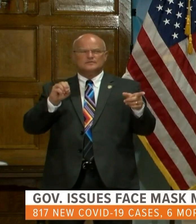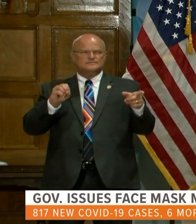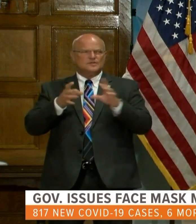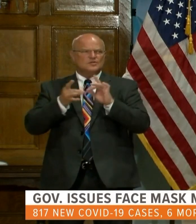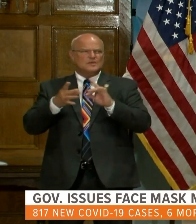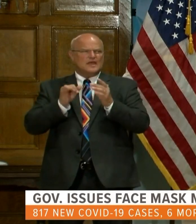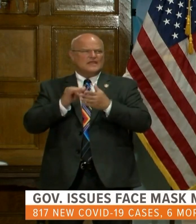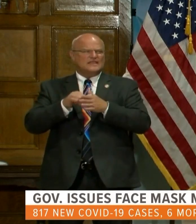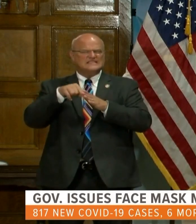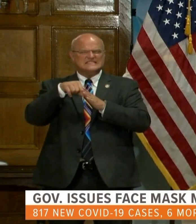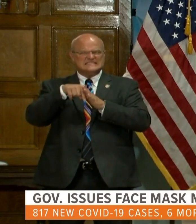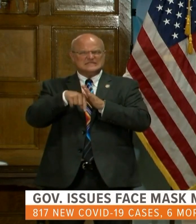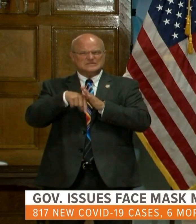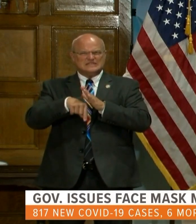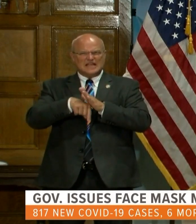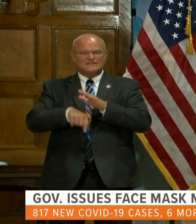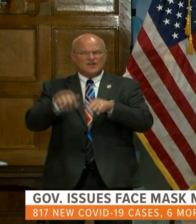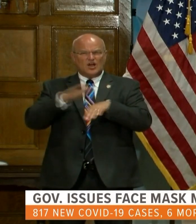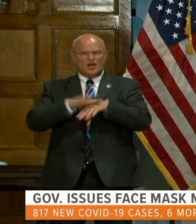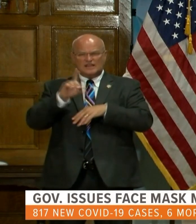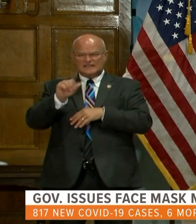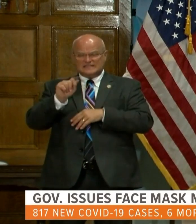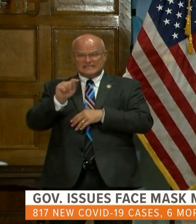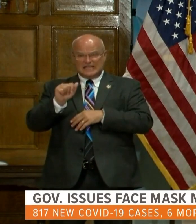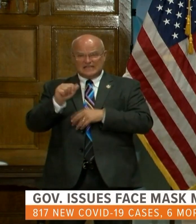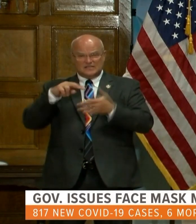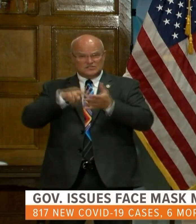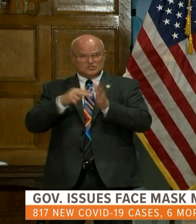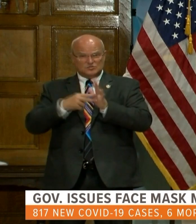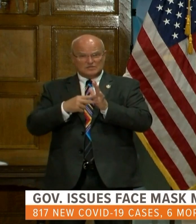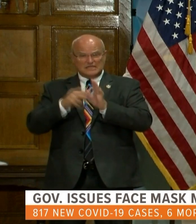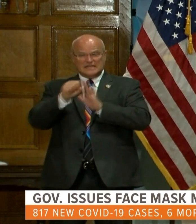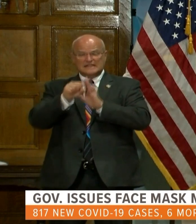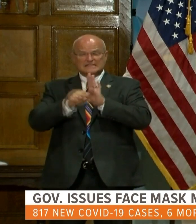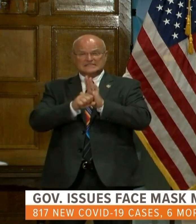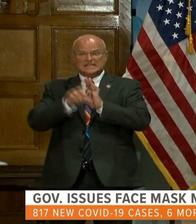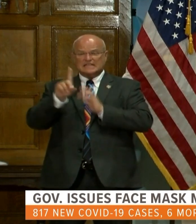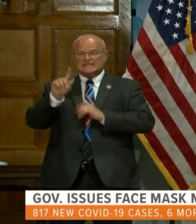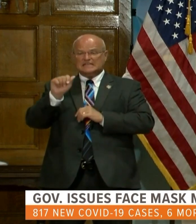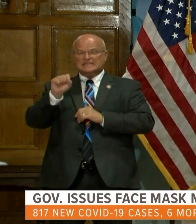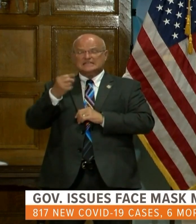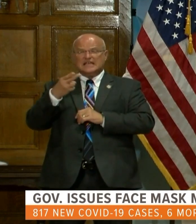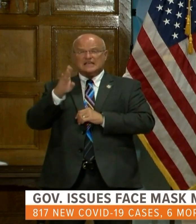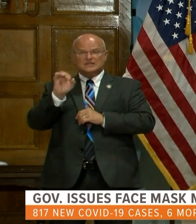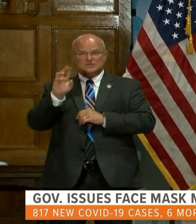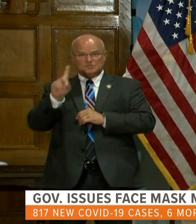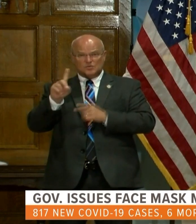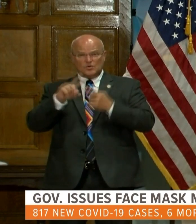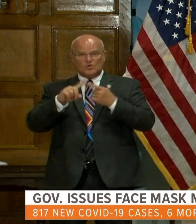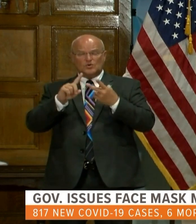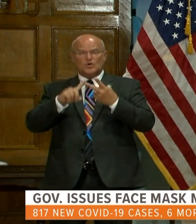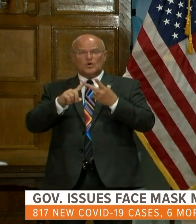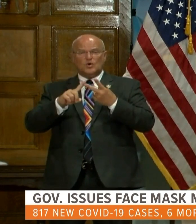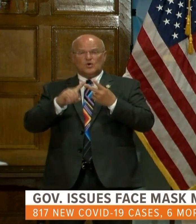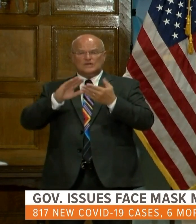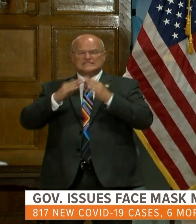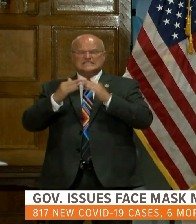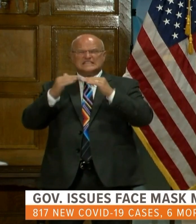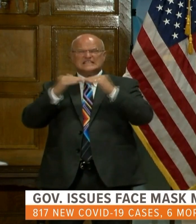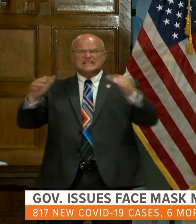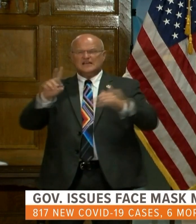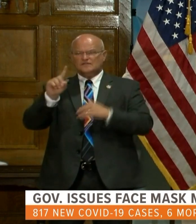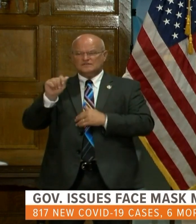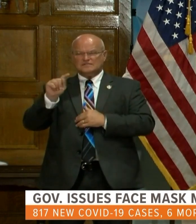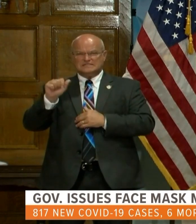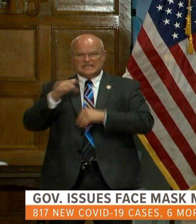mentioned that there's a deeper dive available on the data. Are you referring to the state dashboard, or are you referring to making city-level